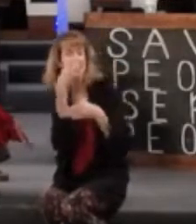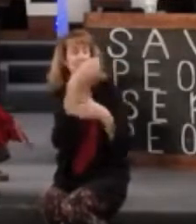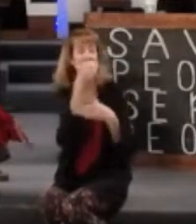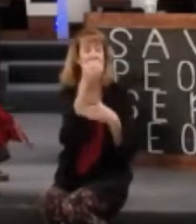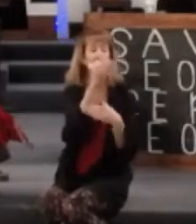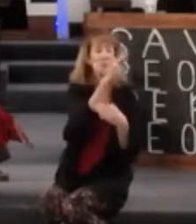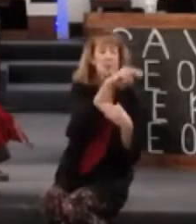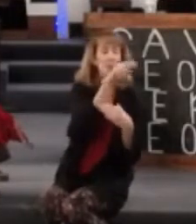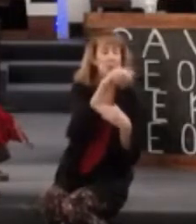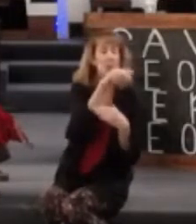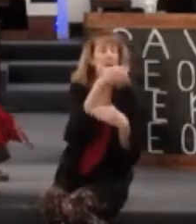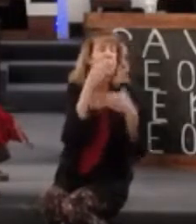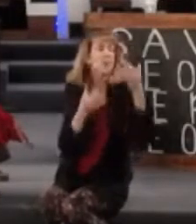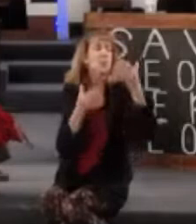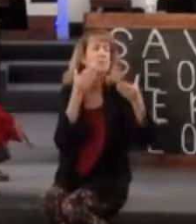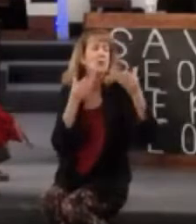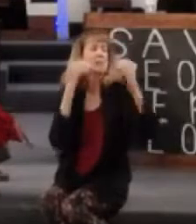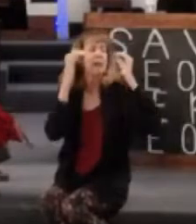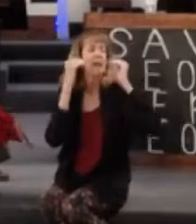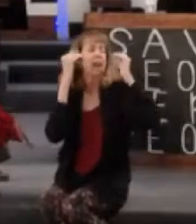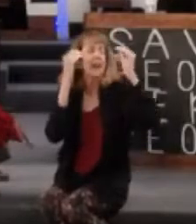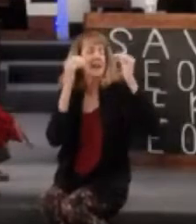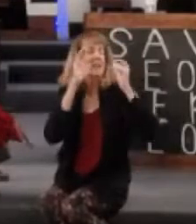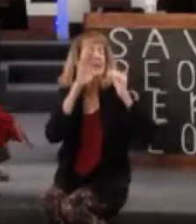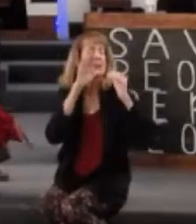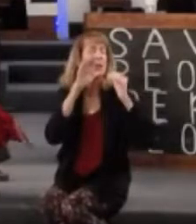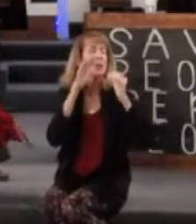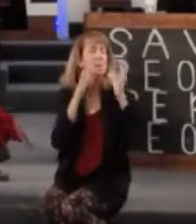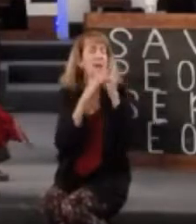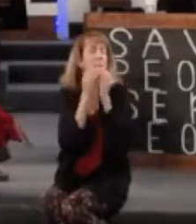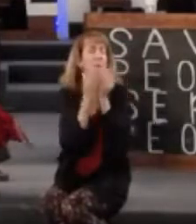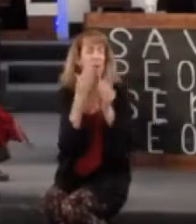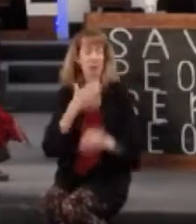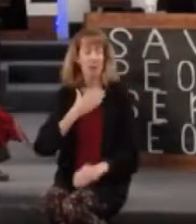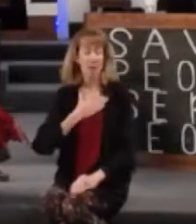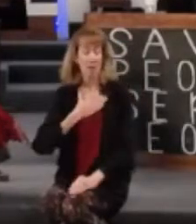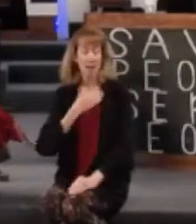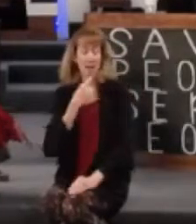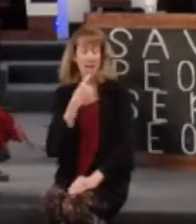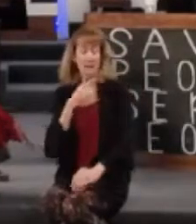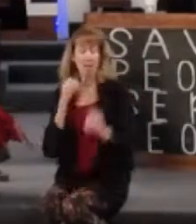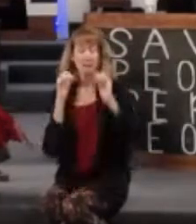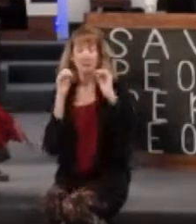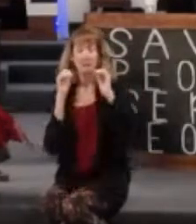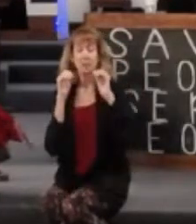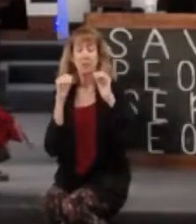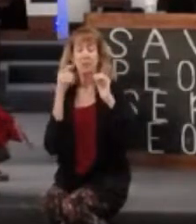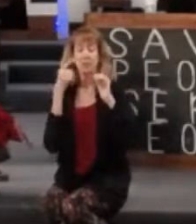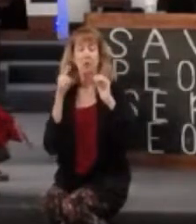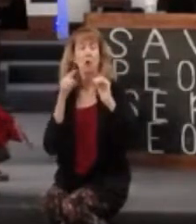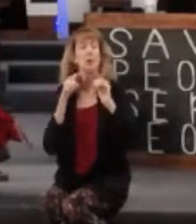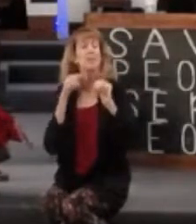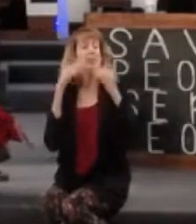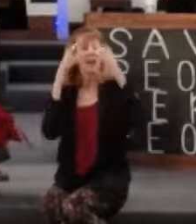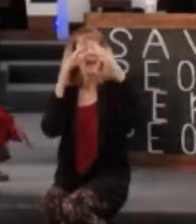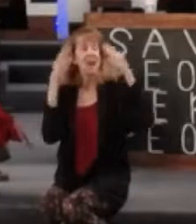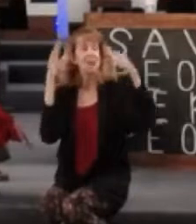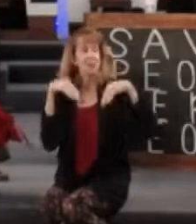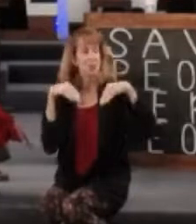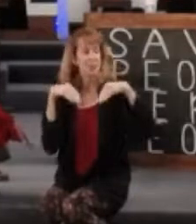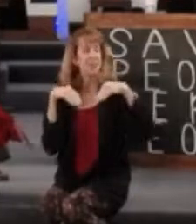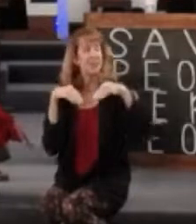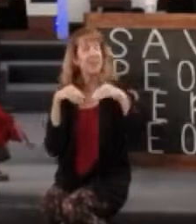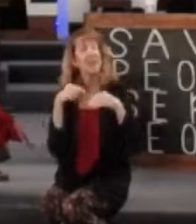you probably have a heading in your Bible or your Bible app. Mine says instructions for Christian households. But what I want you to do is I want